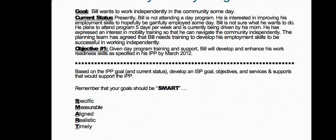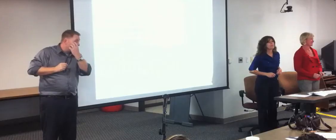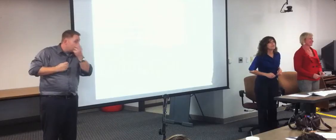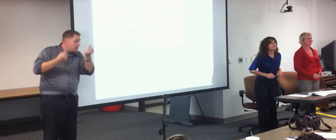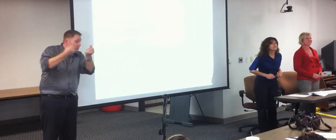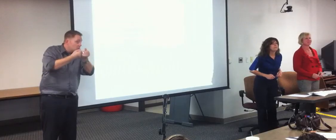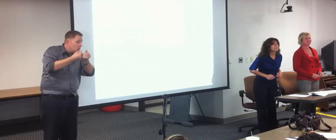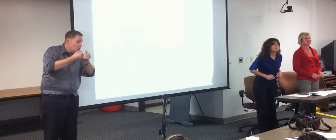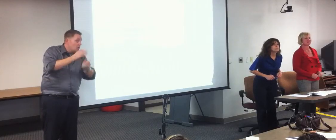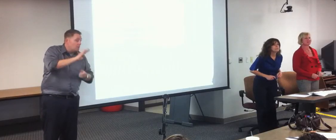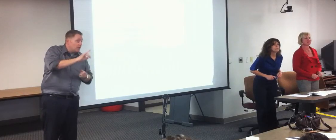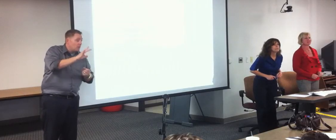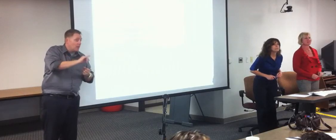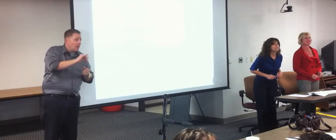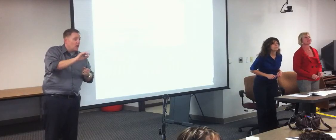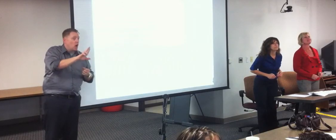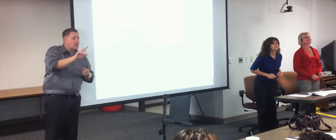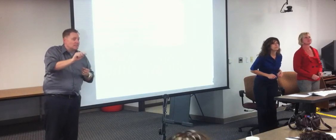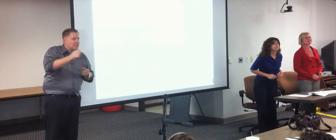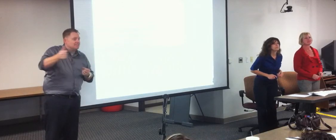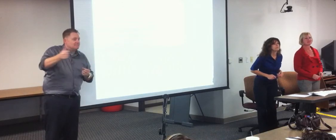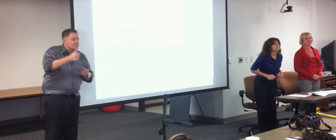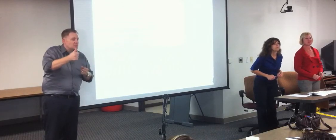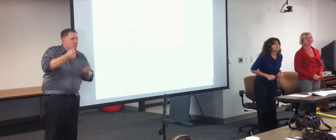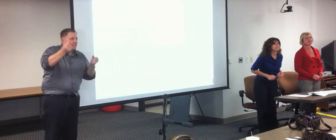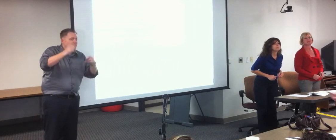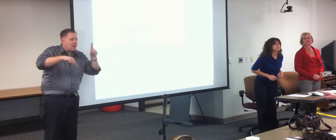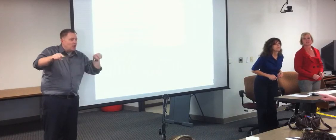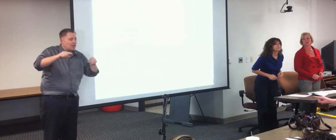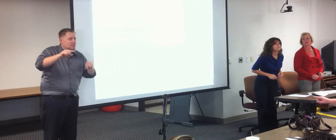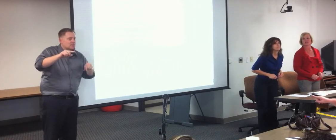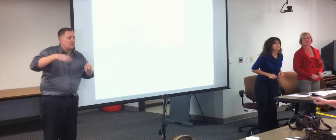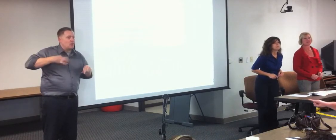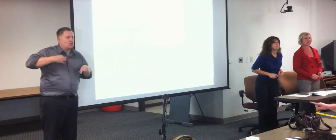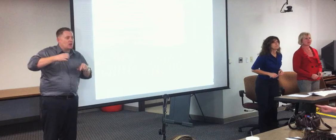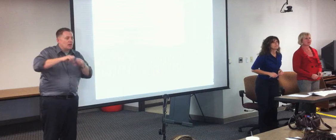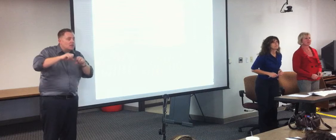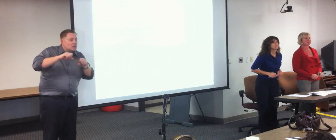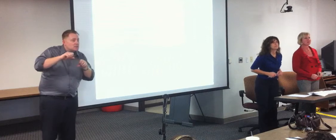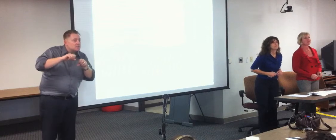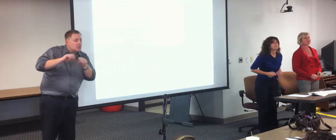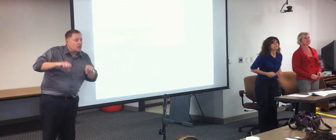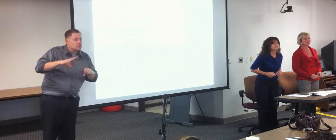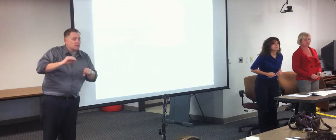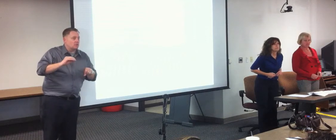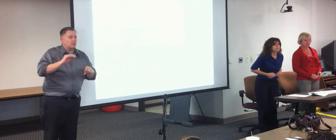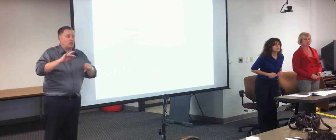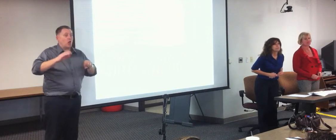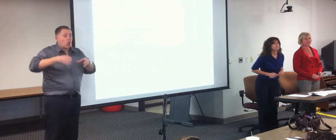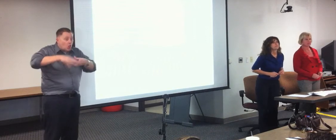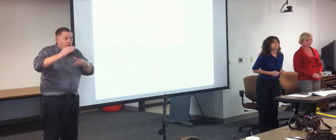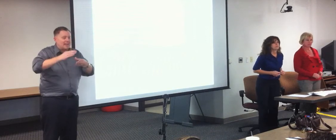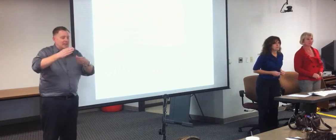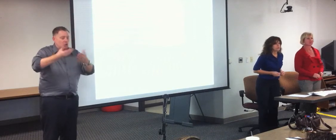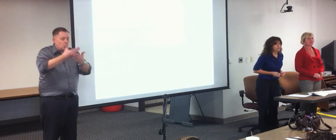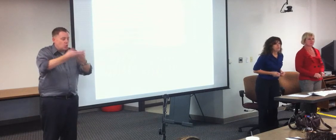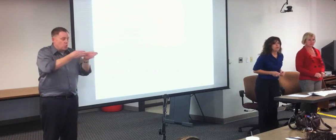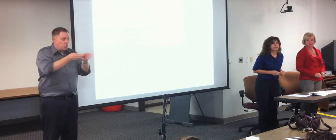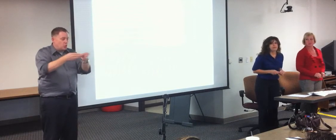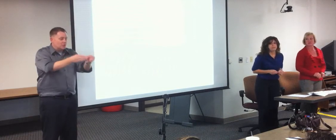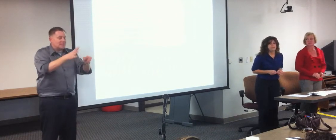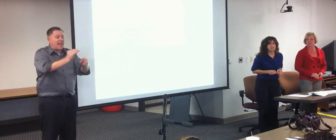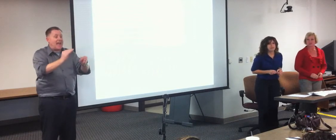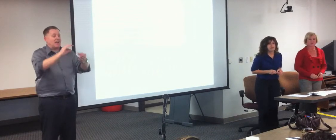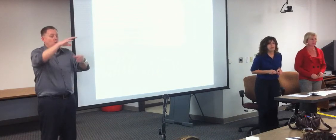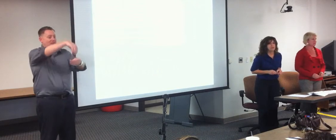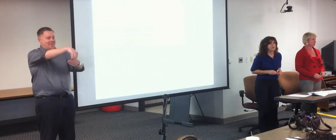Support Bill will ride regional transit to and from various volunteer sites, ultimately learning transit routes and acquiring community supports. All